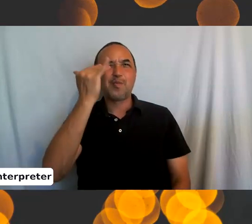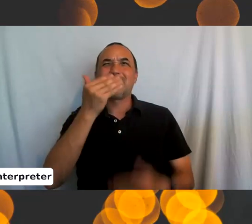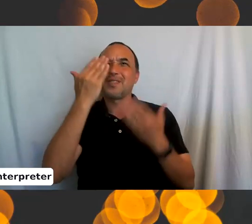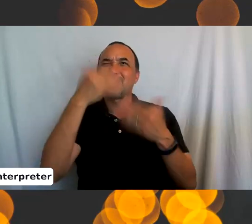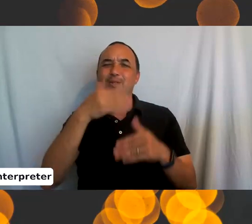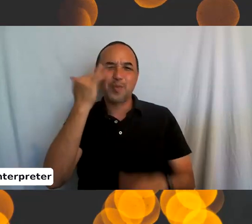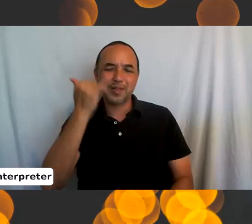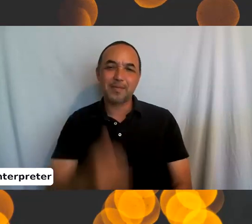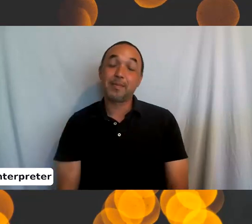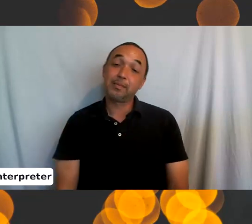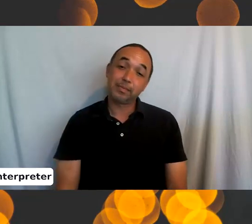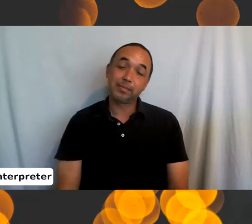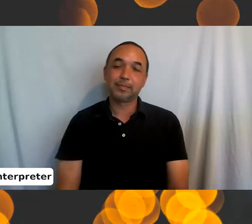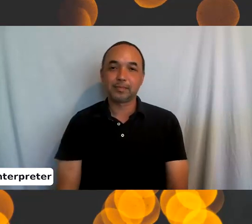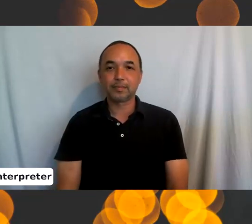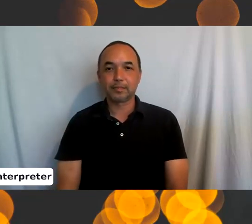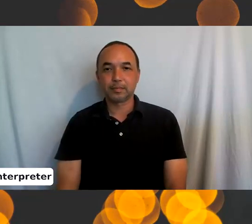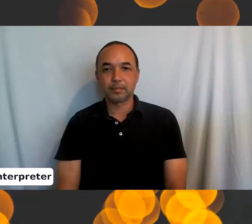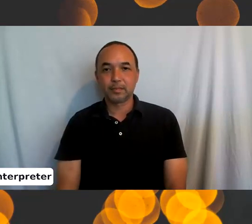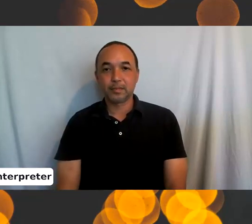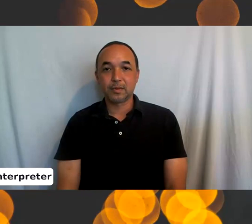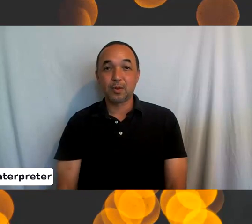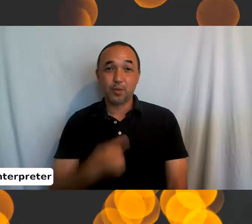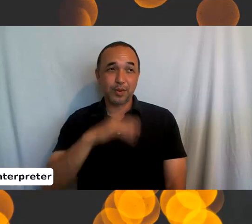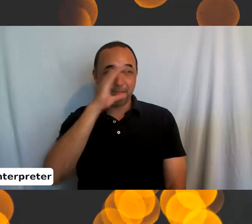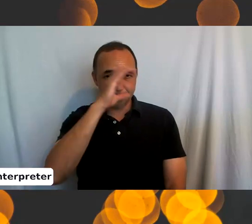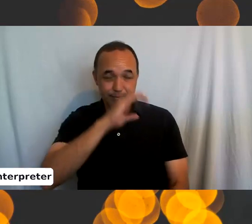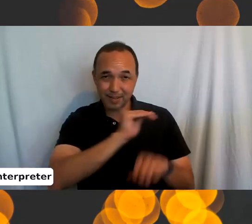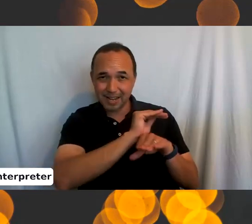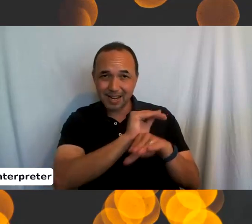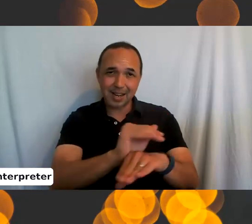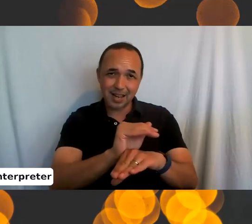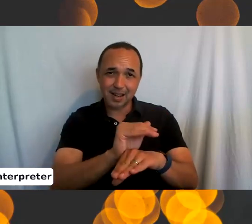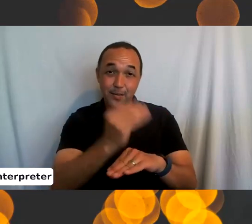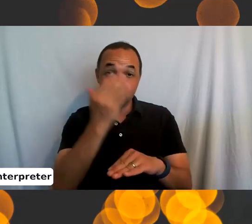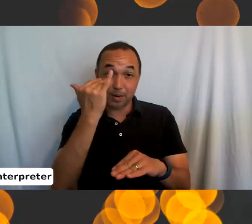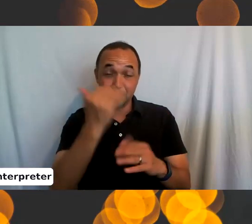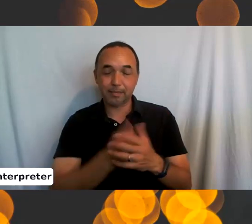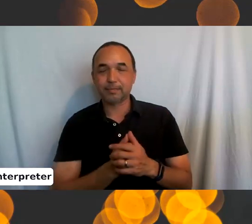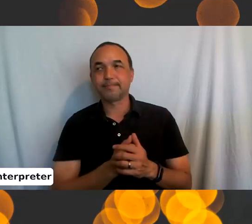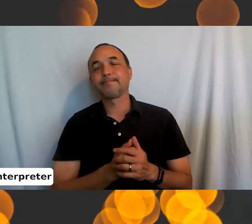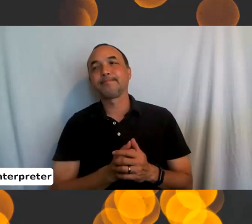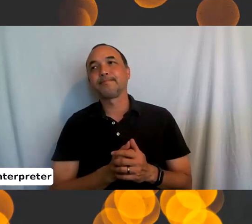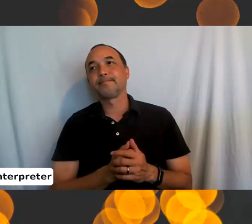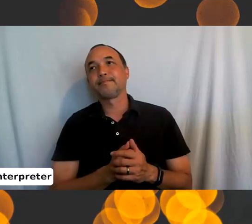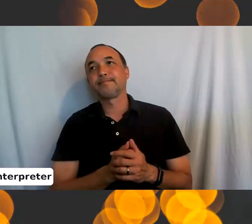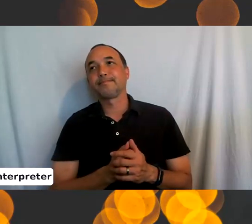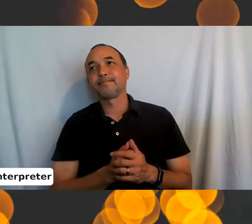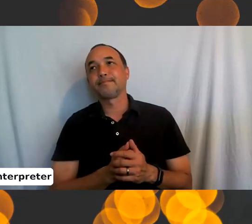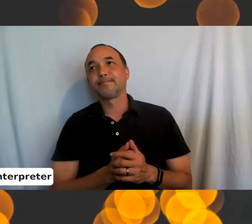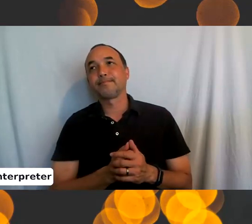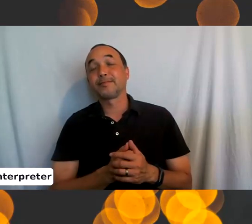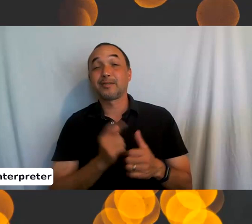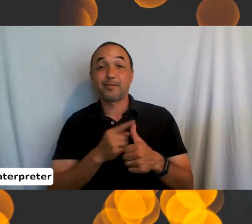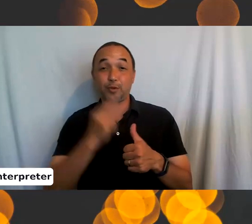dark? So we investigate at night for a number of reasons. The main one being that nighttime